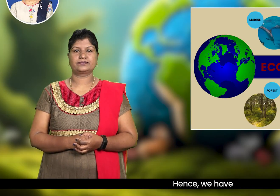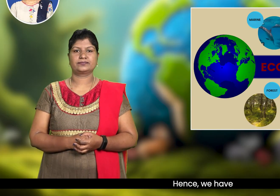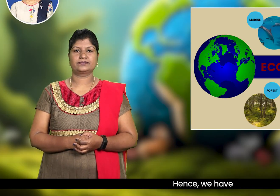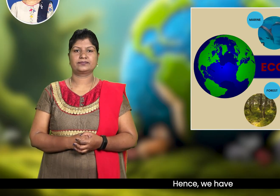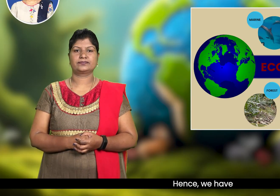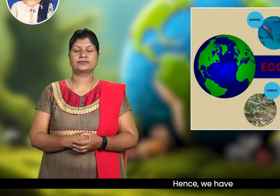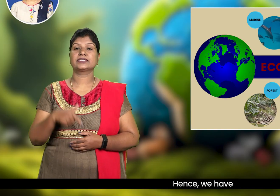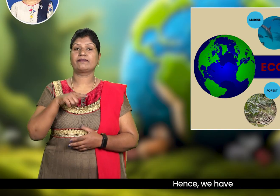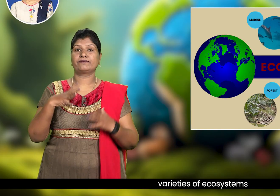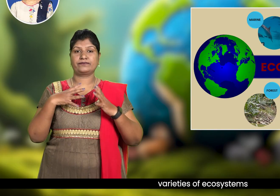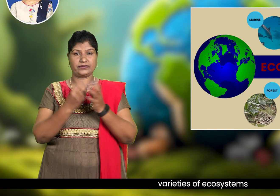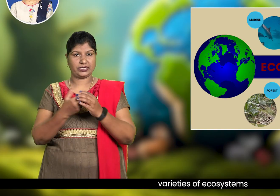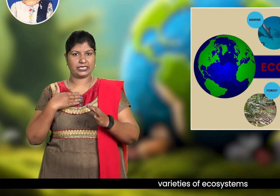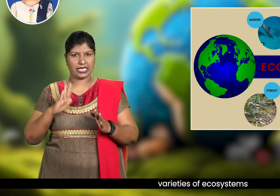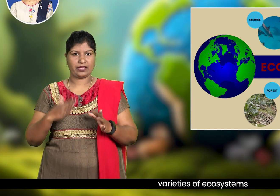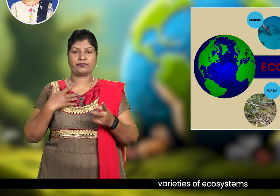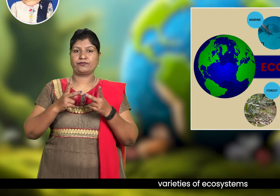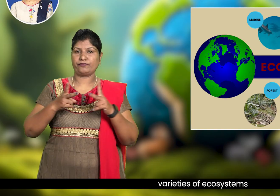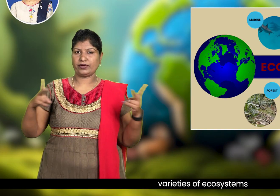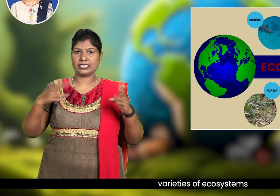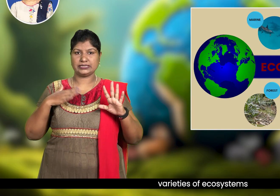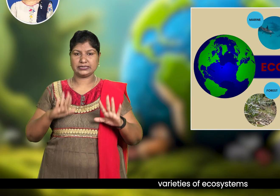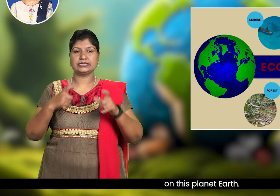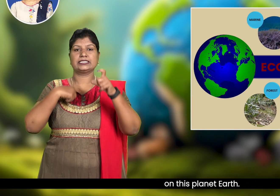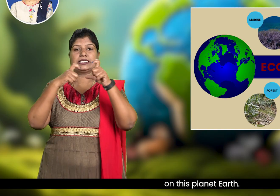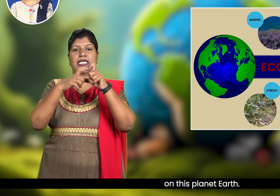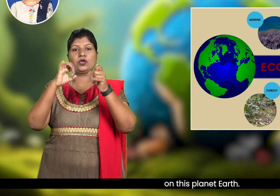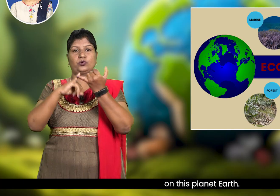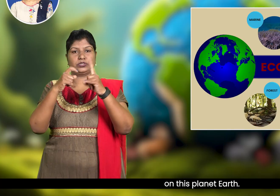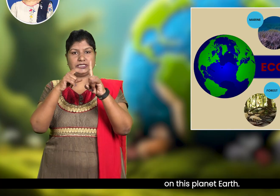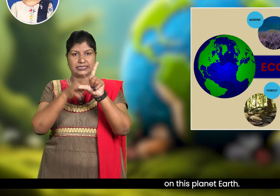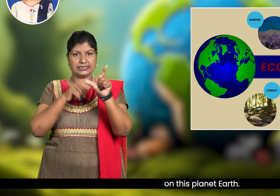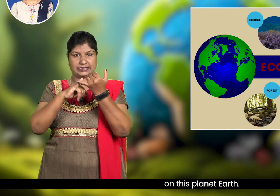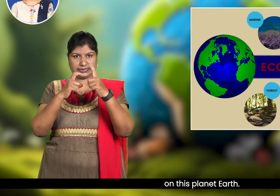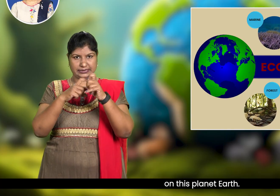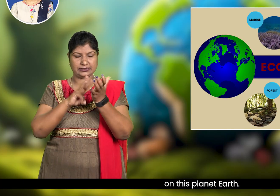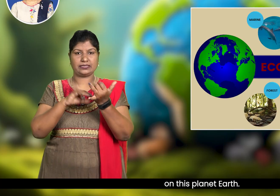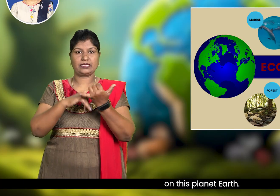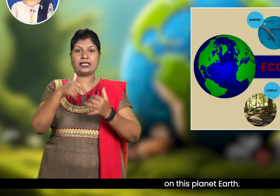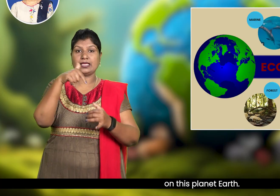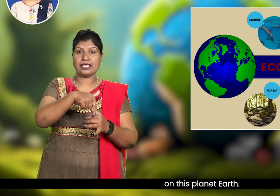Hence, we have varieties of ecosystems on this planet Earth.